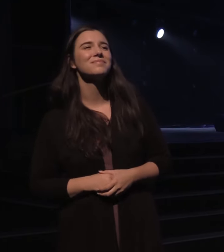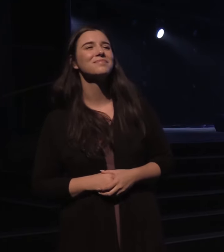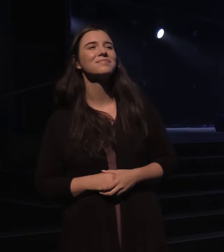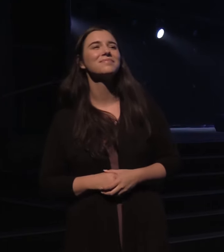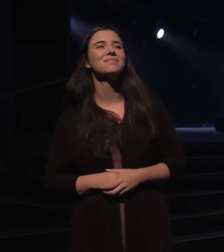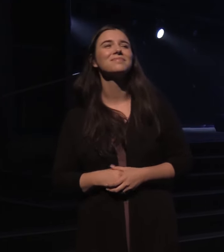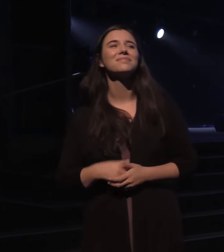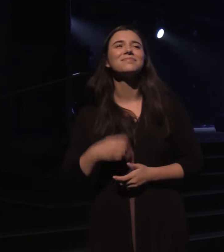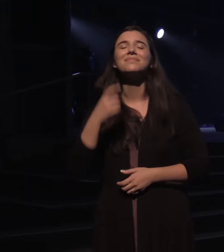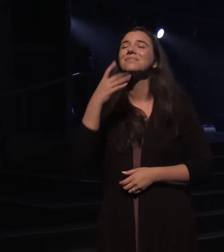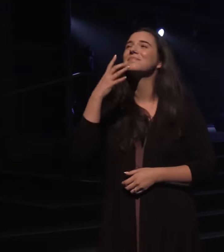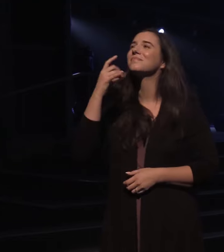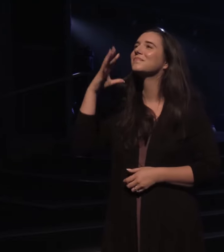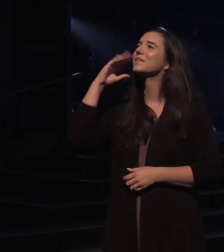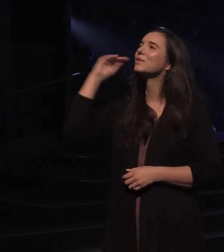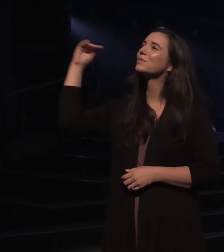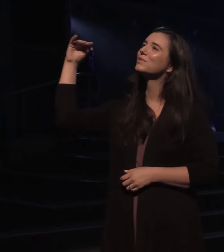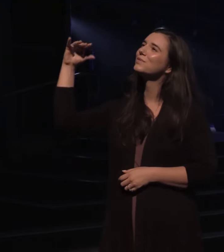it